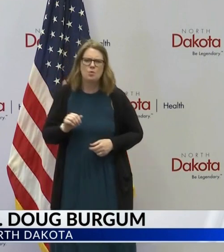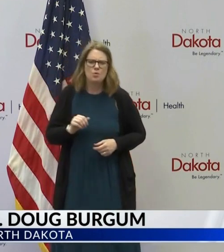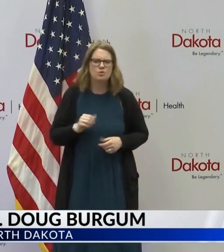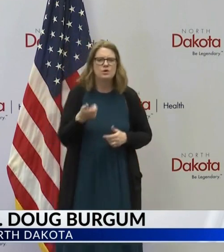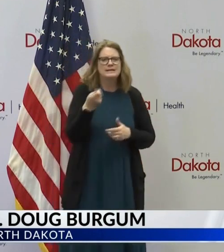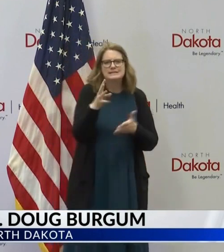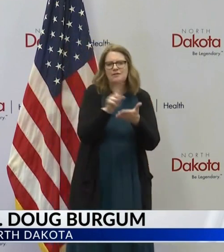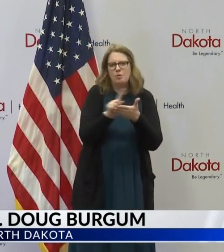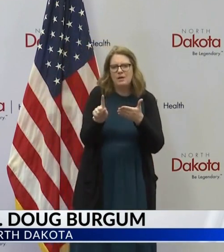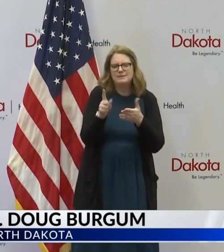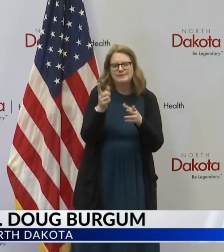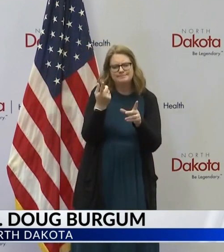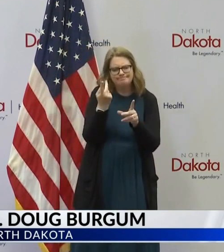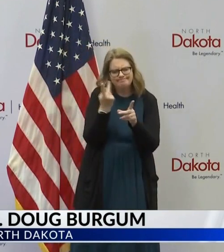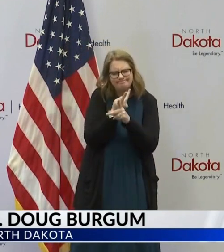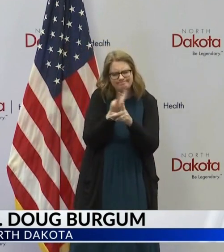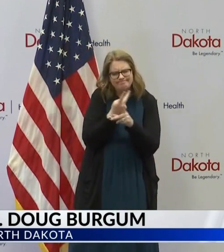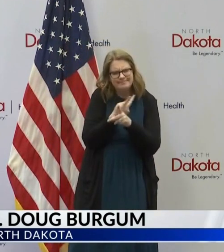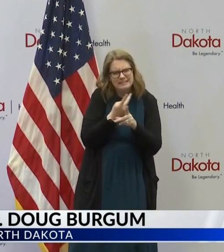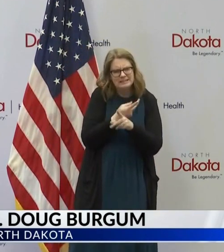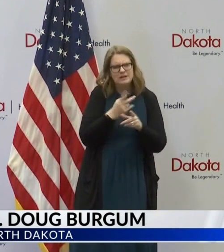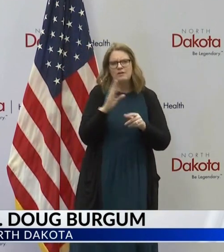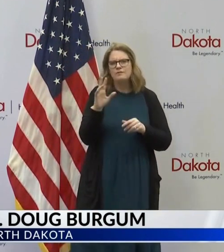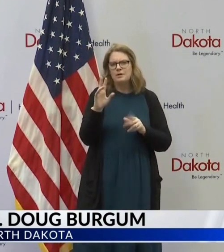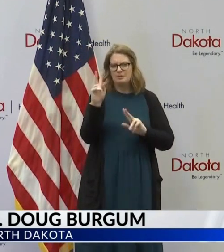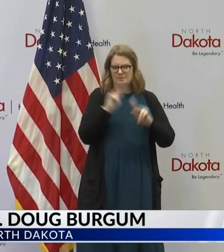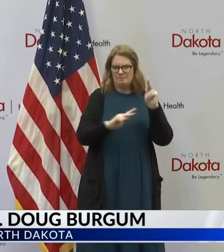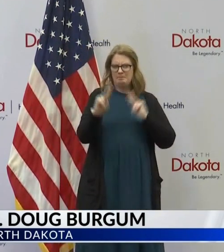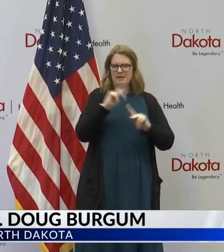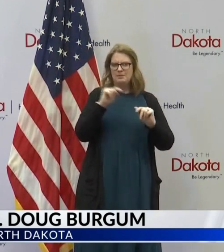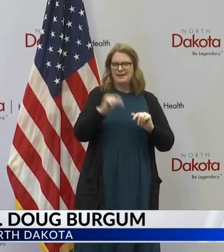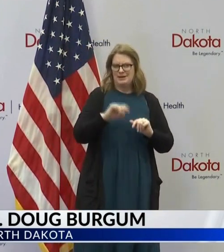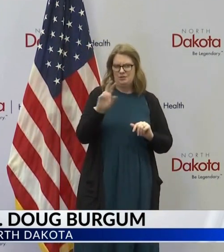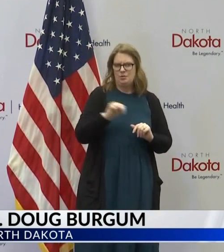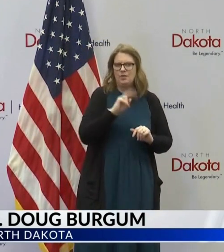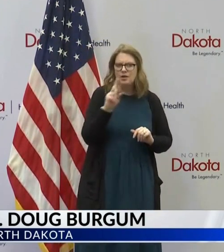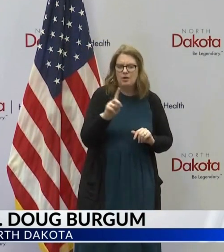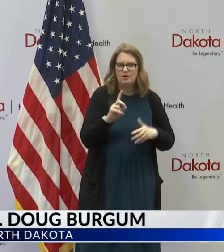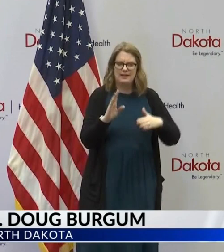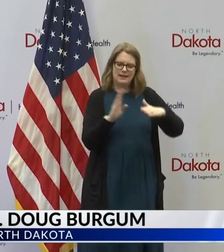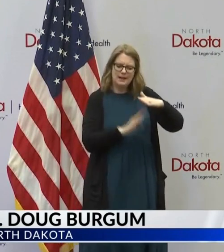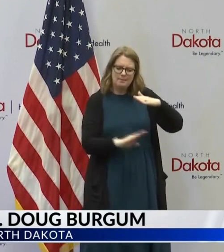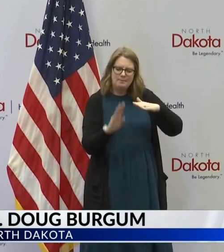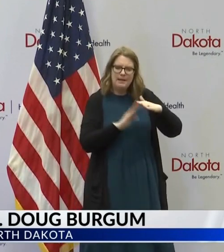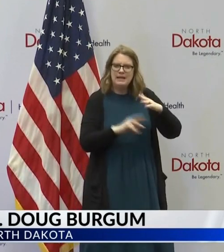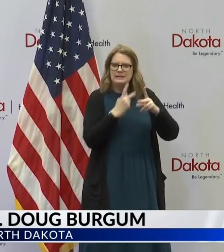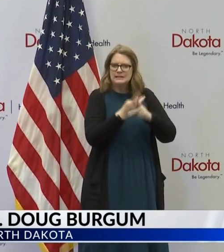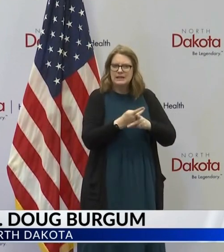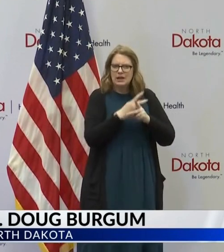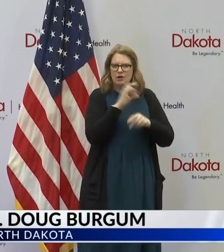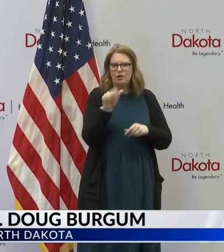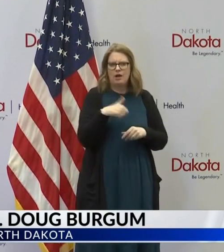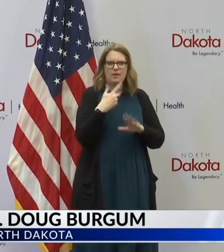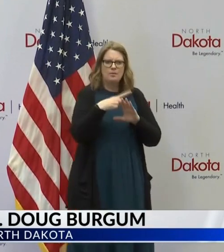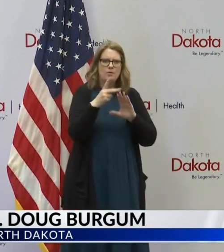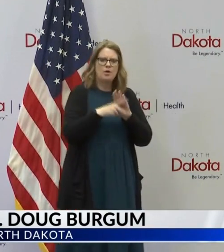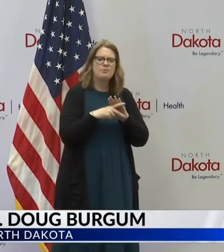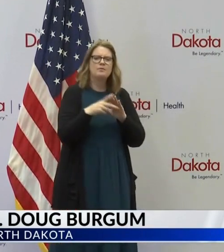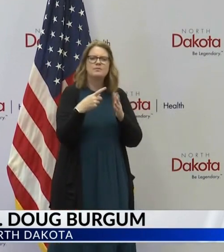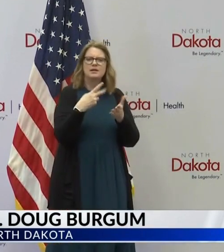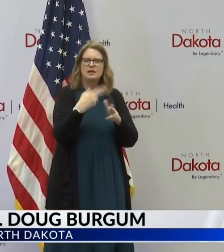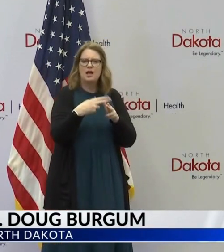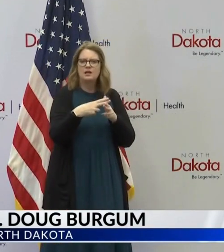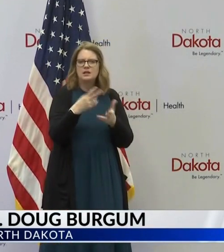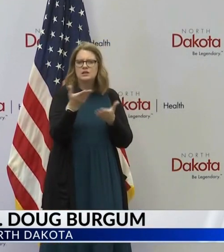weeks to try to make sure that North Dakota residents who are in basic care, who are also another program called Service Payments